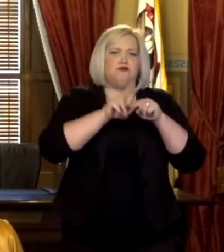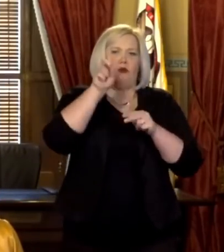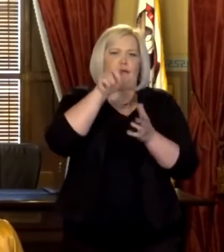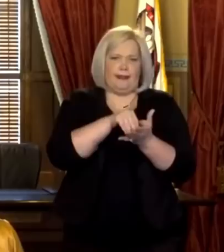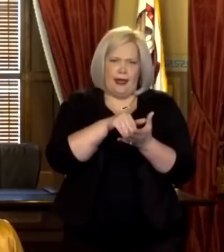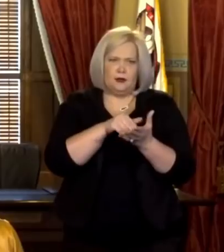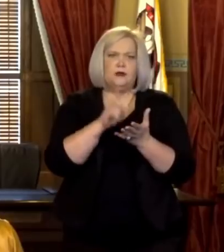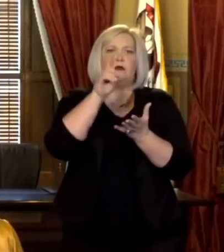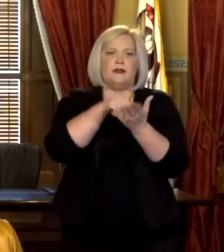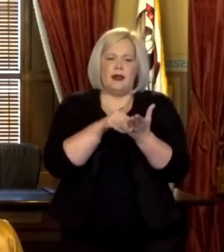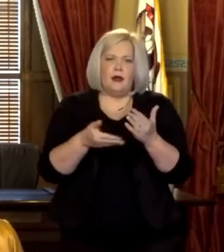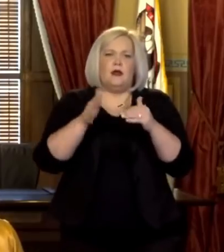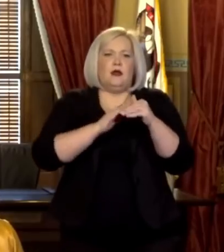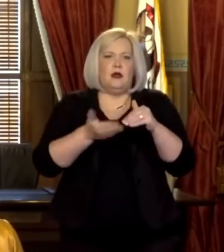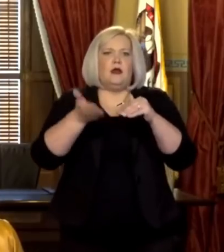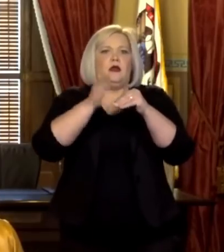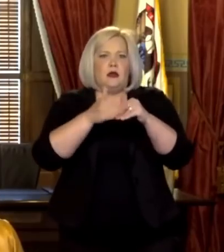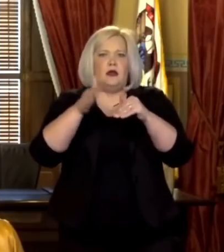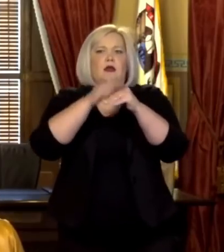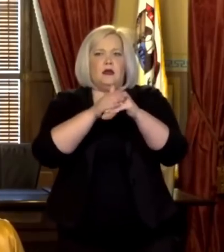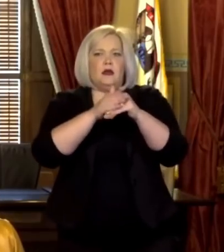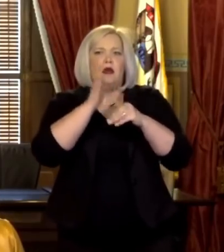governor mentioned, Michigan had